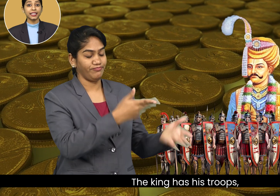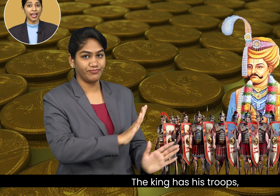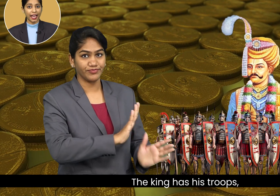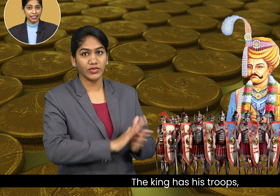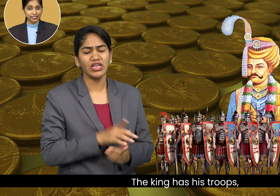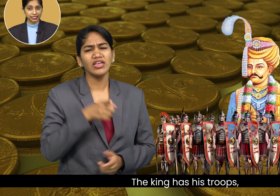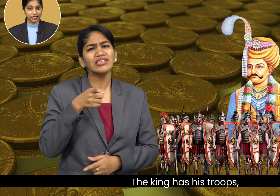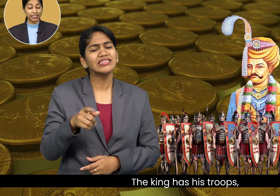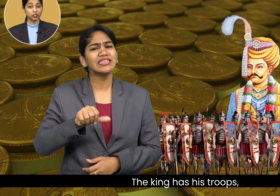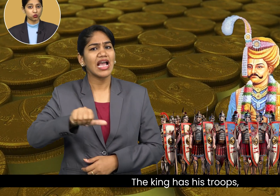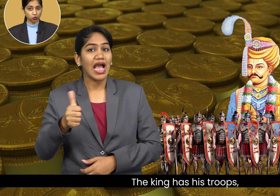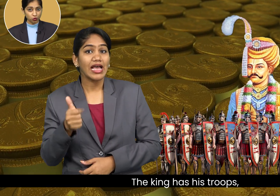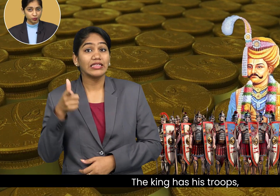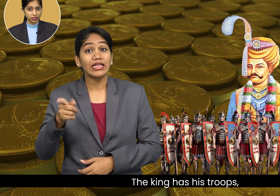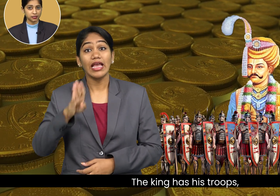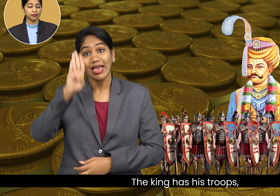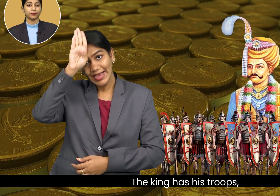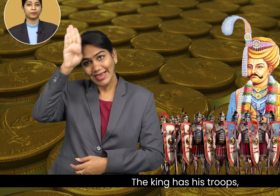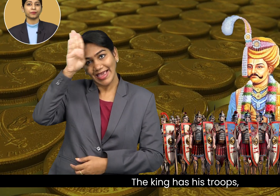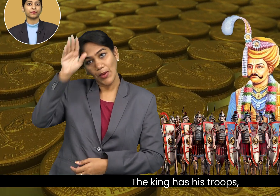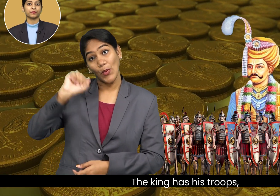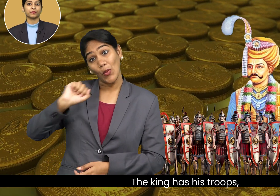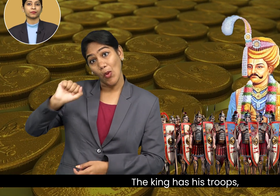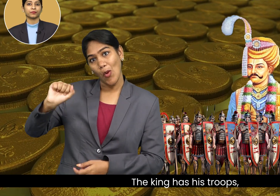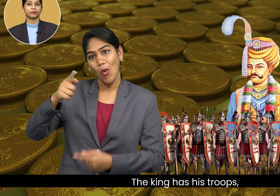the king has his troops